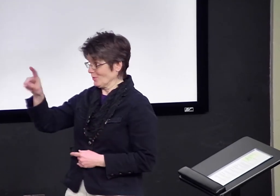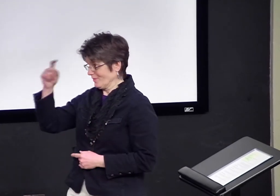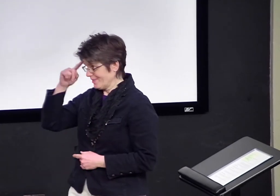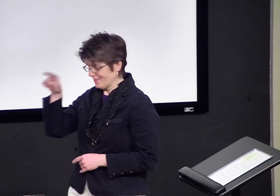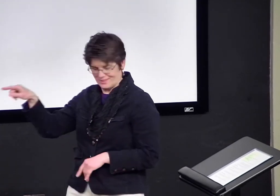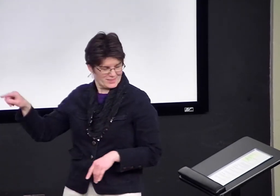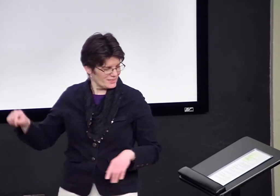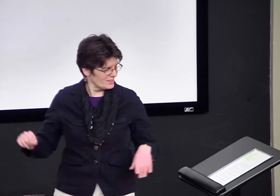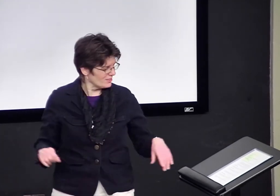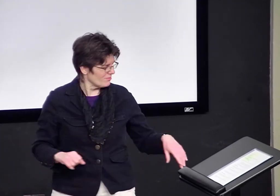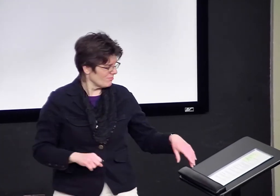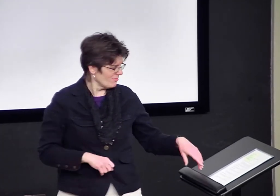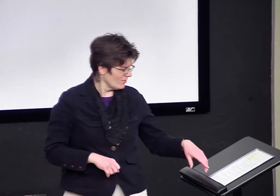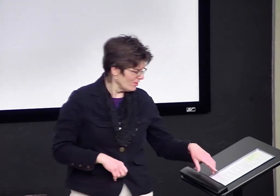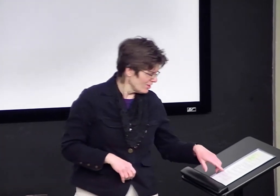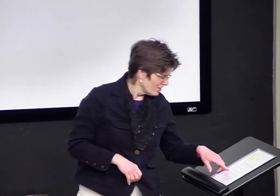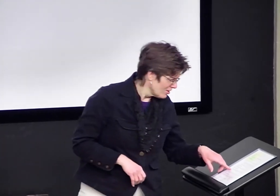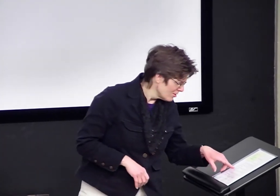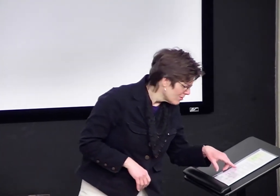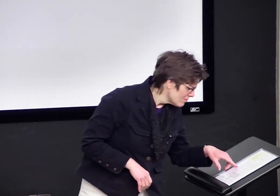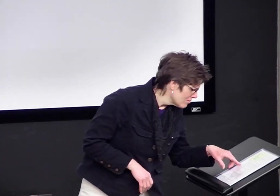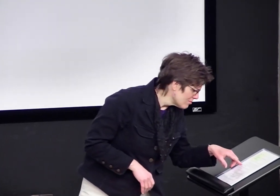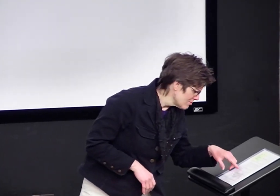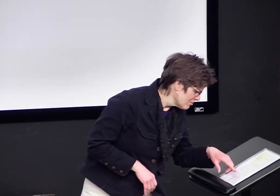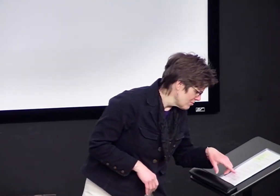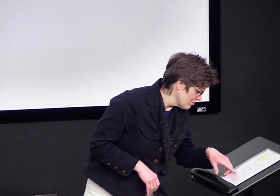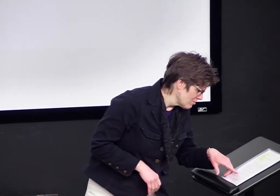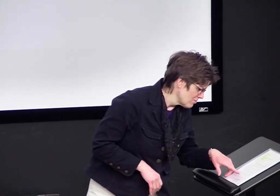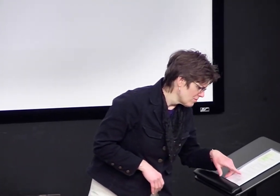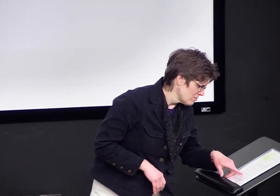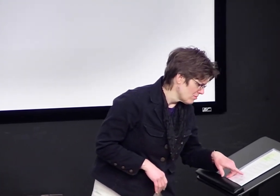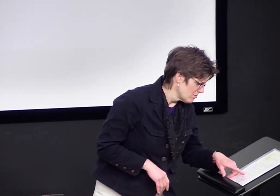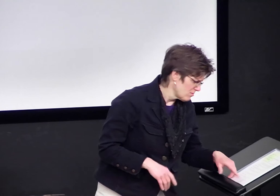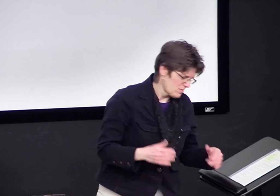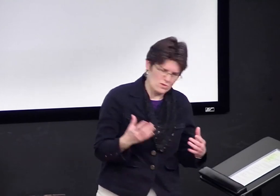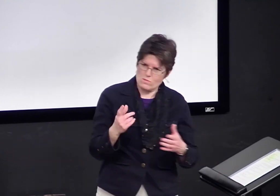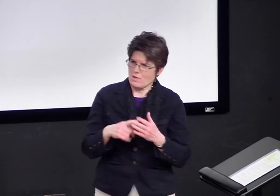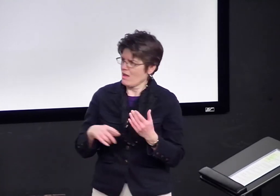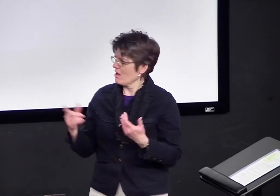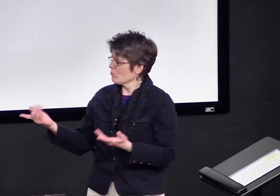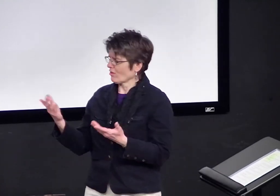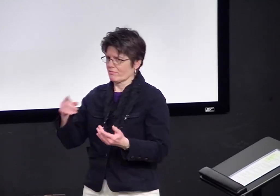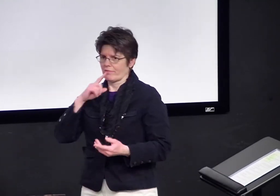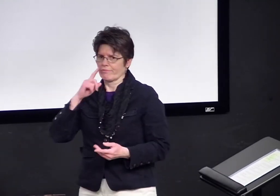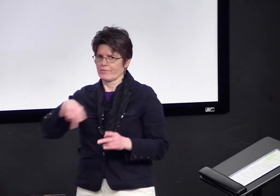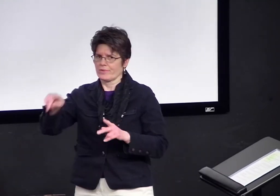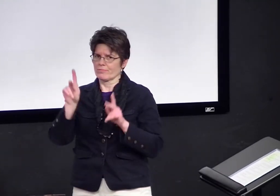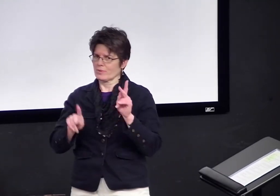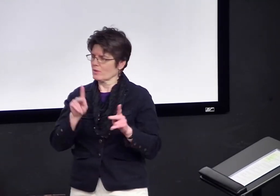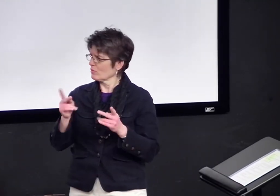I would also like to share this information with my own community. And I have a second question for